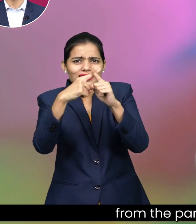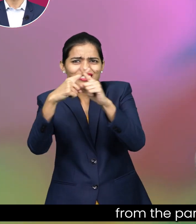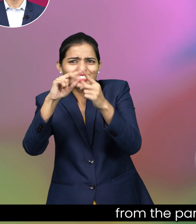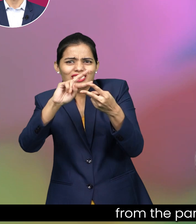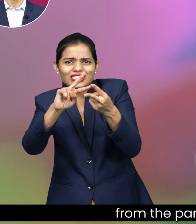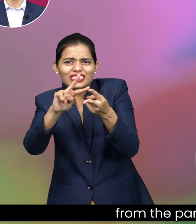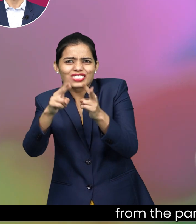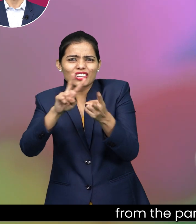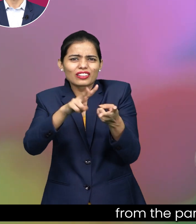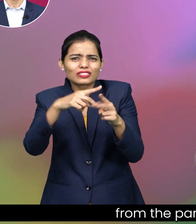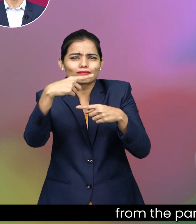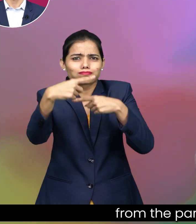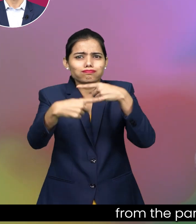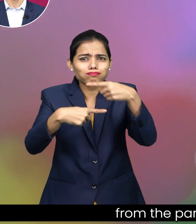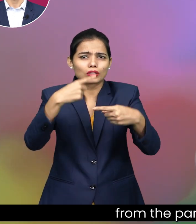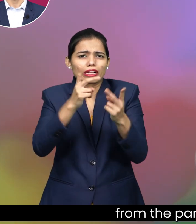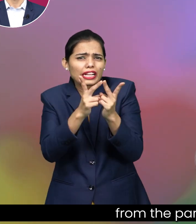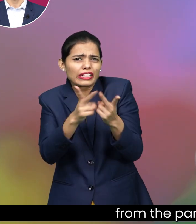other.